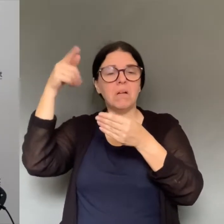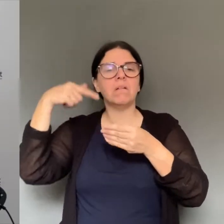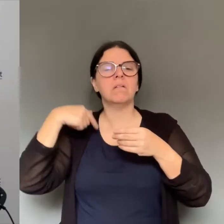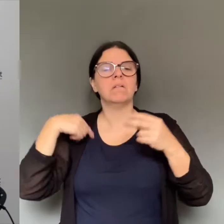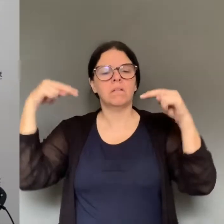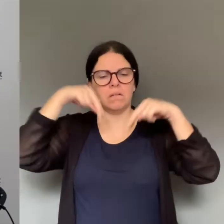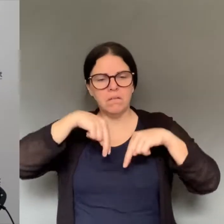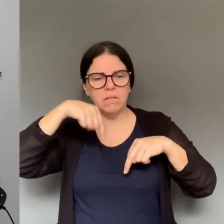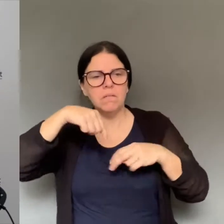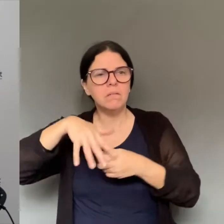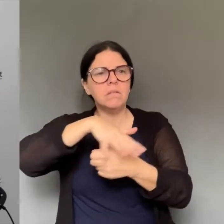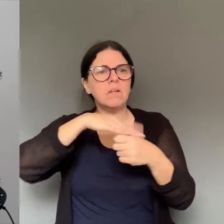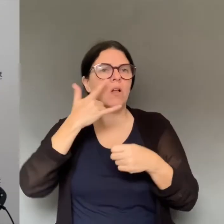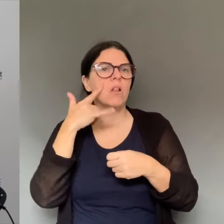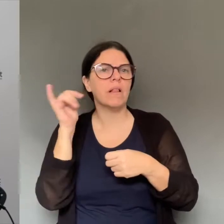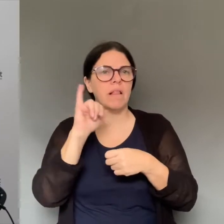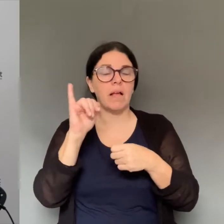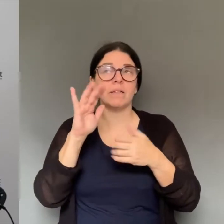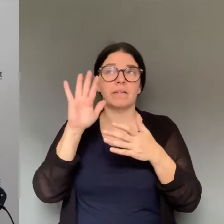direction to